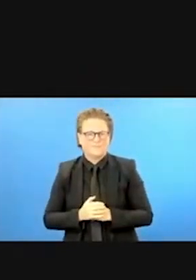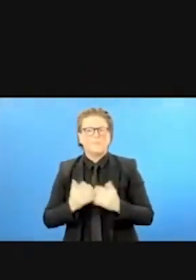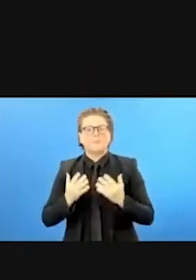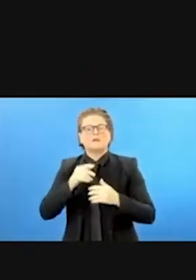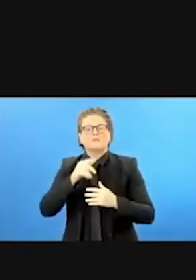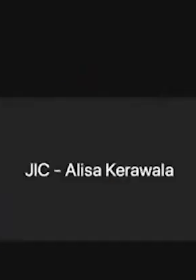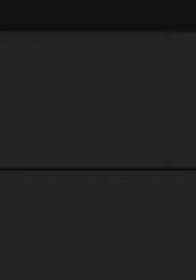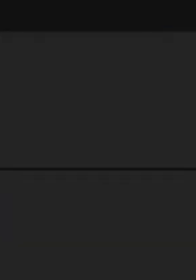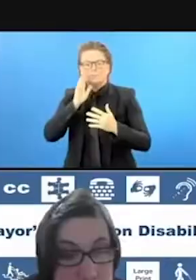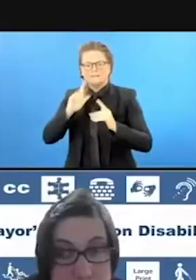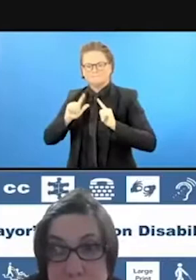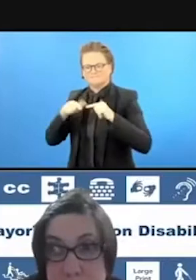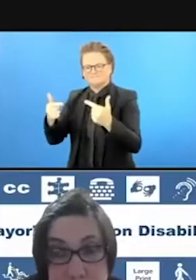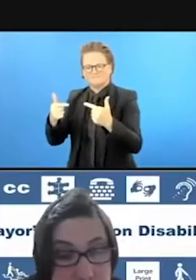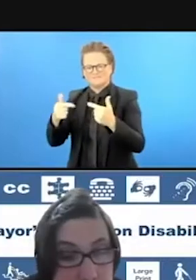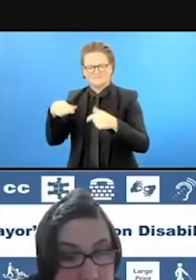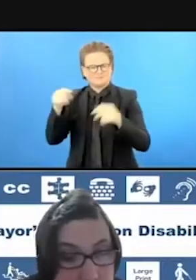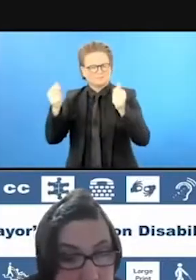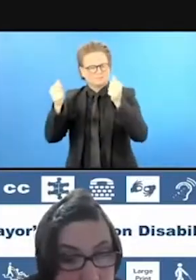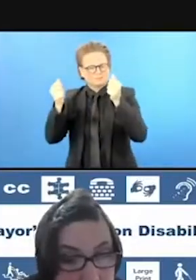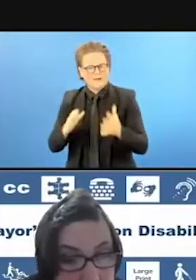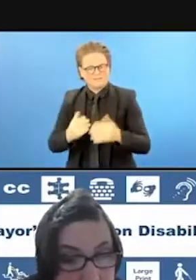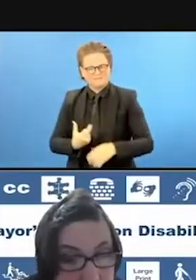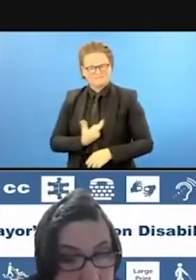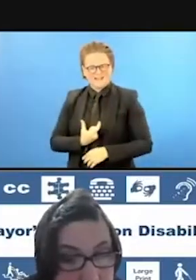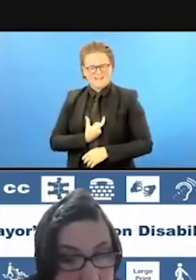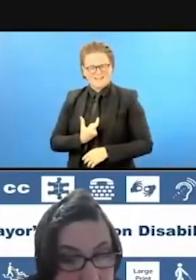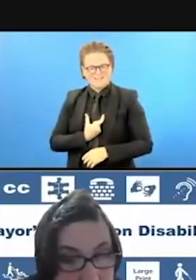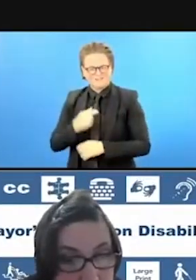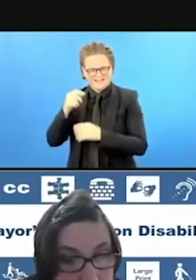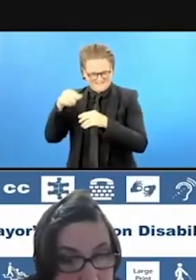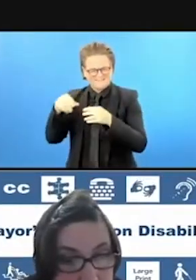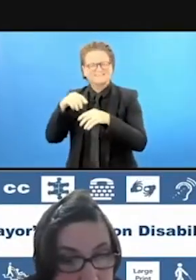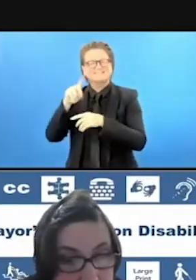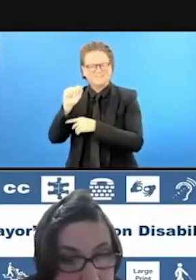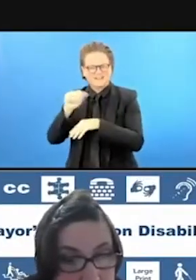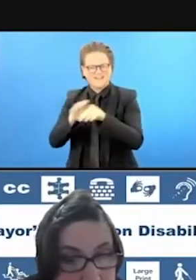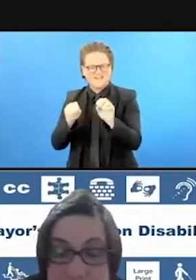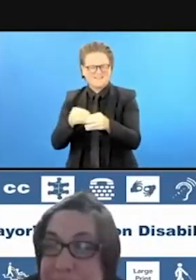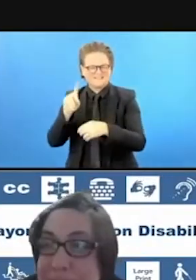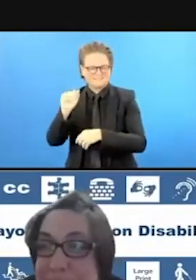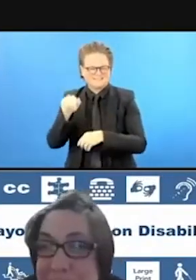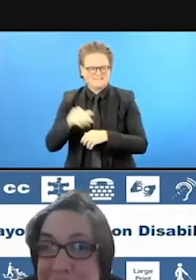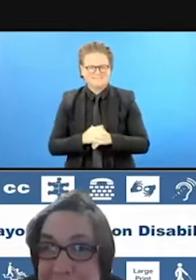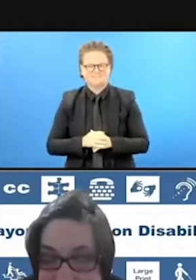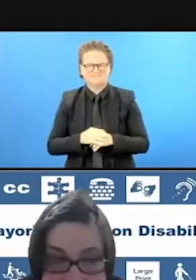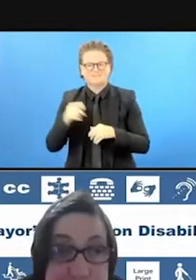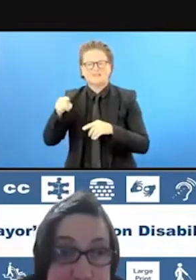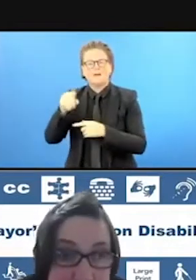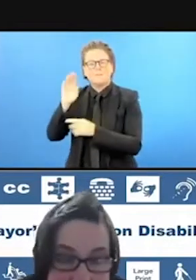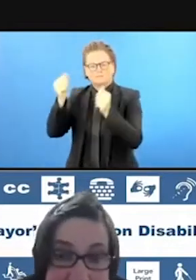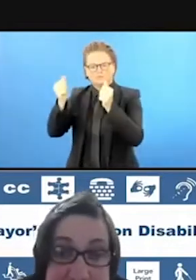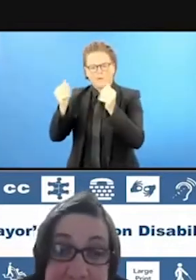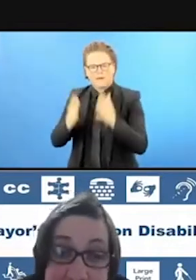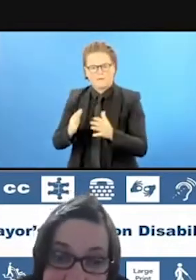San Francisco Mayor's Office on Disability, for some opening remarks. Director Bond, the floor is yours. Thank you